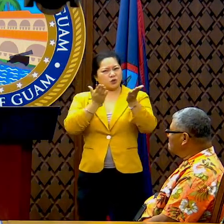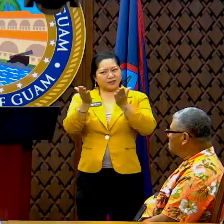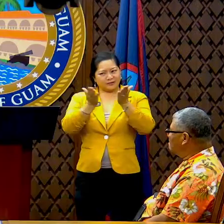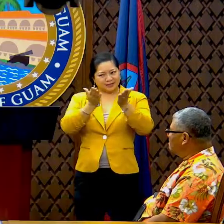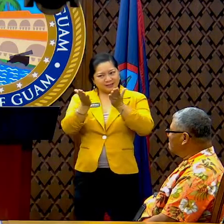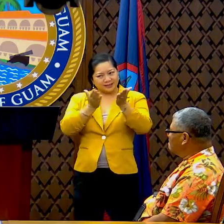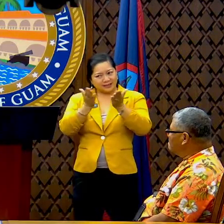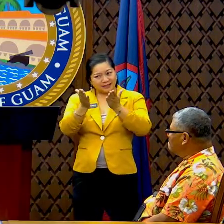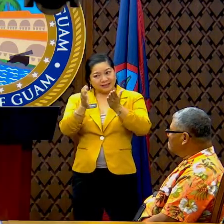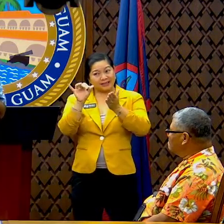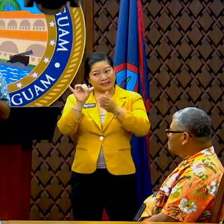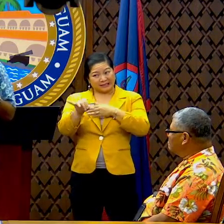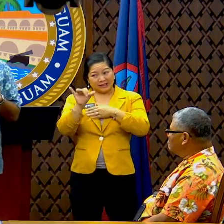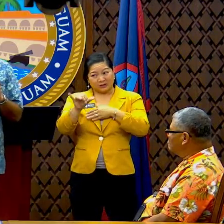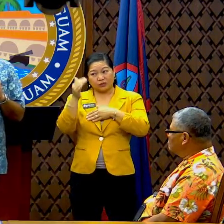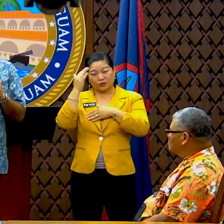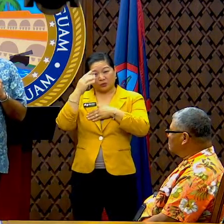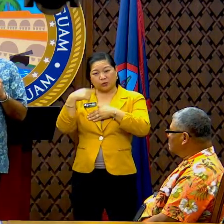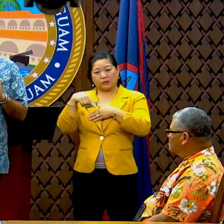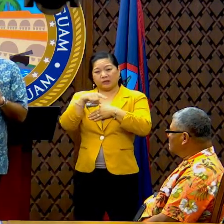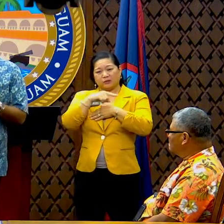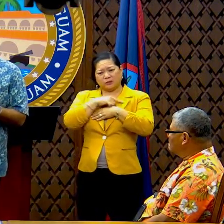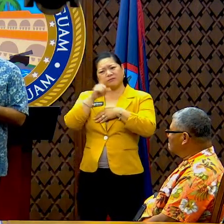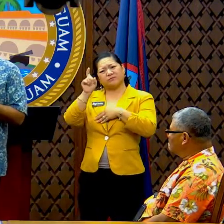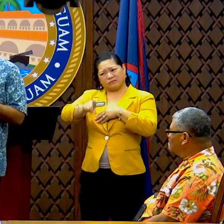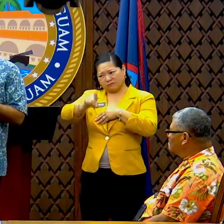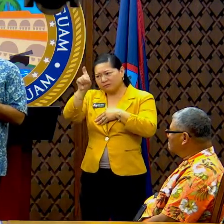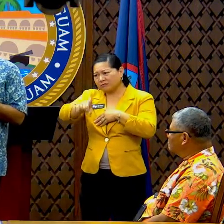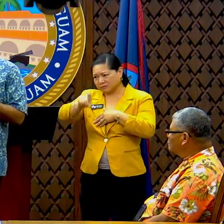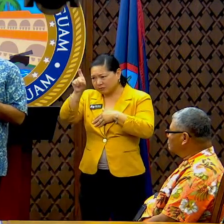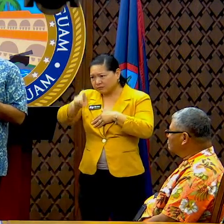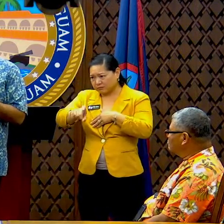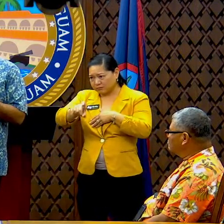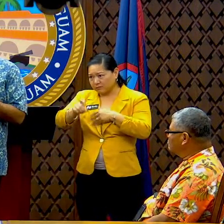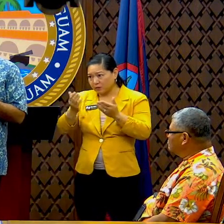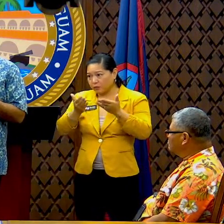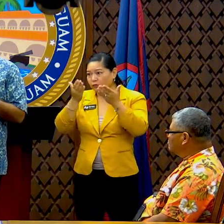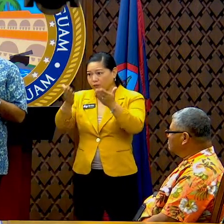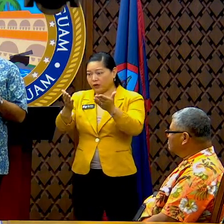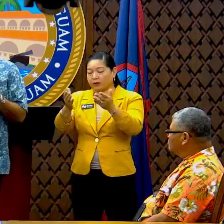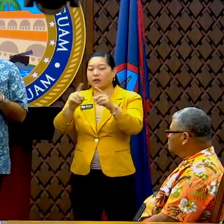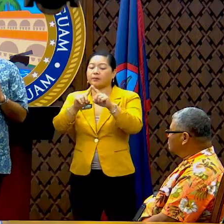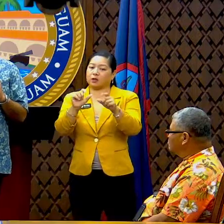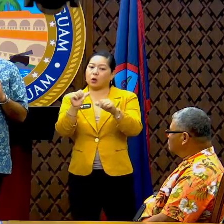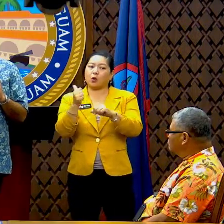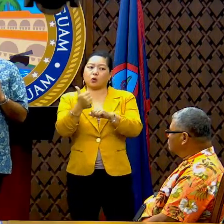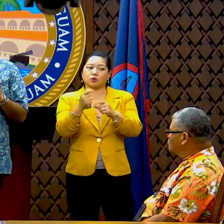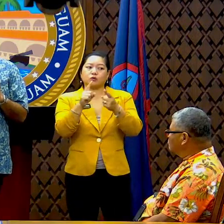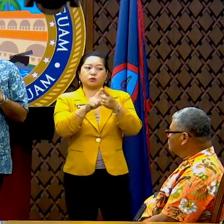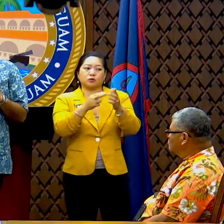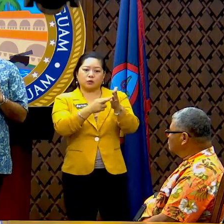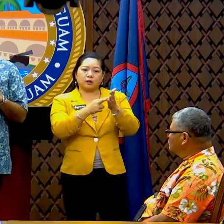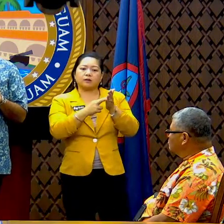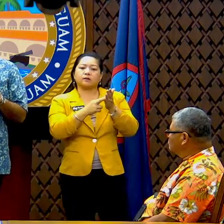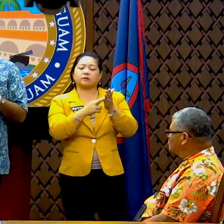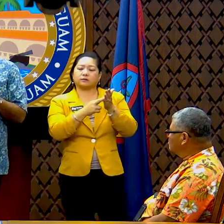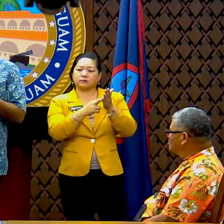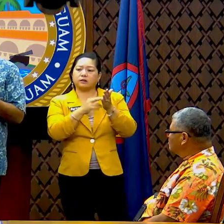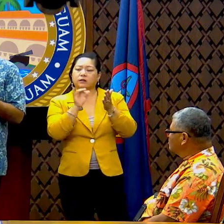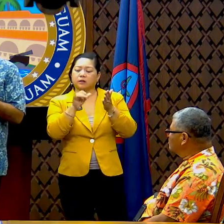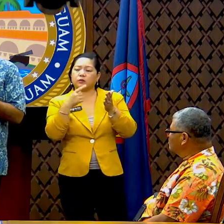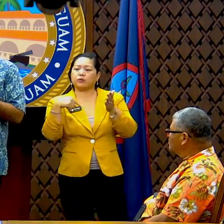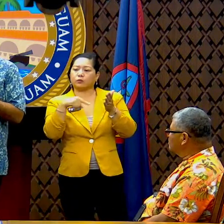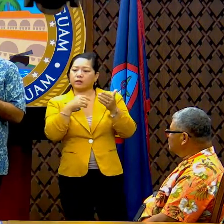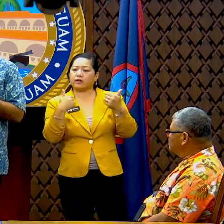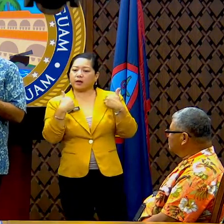services that we must provide, but also to recognize that